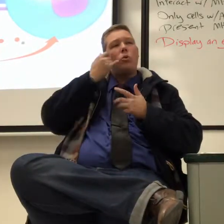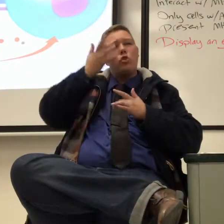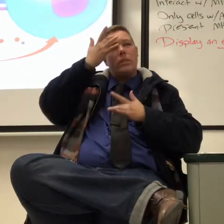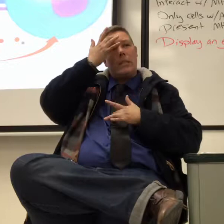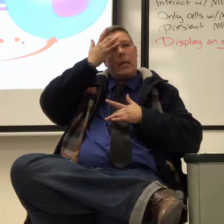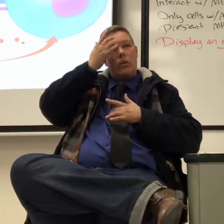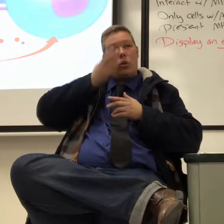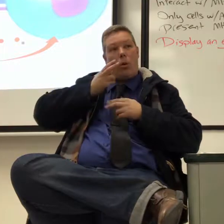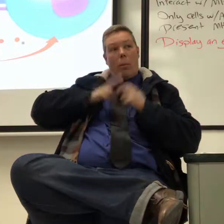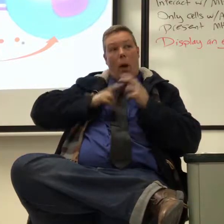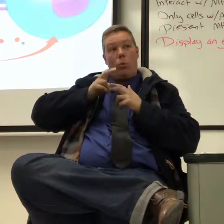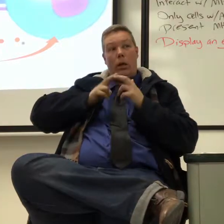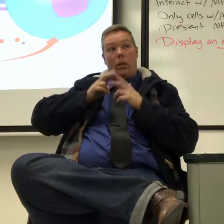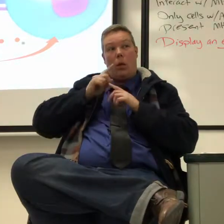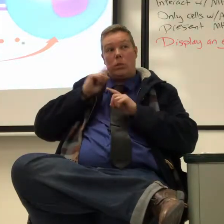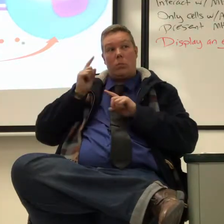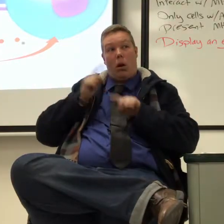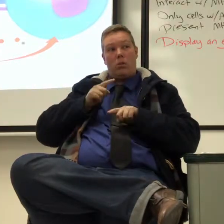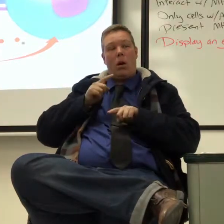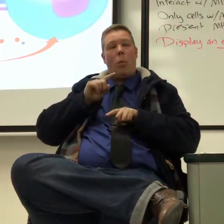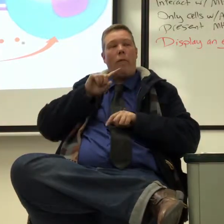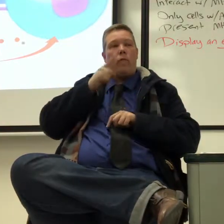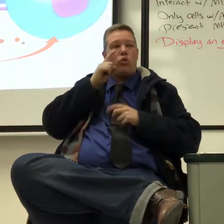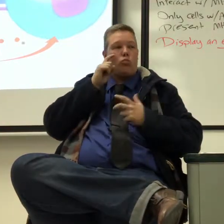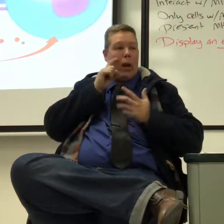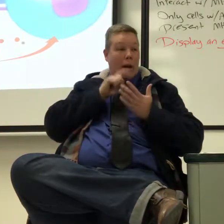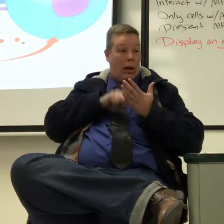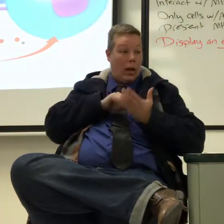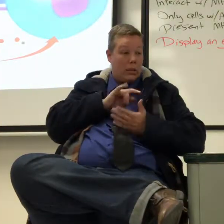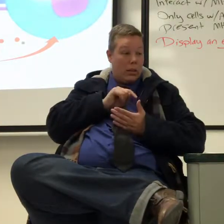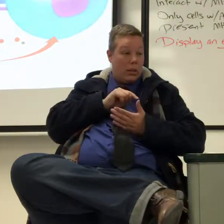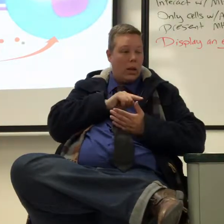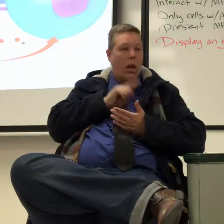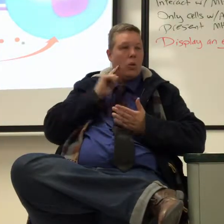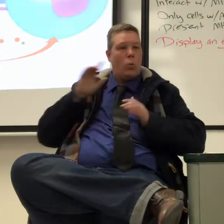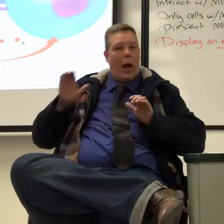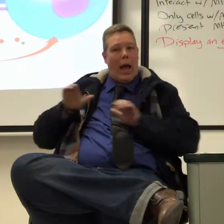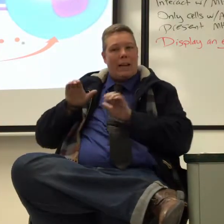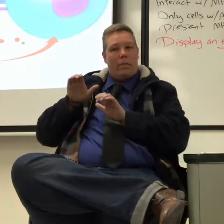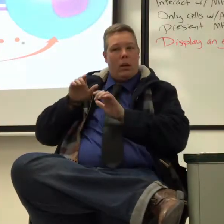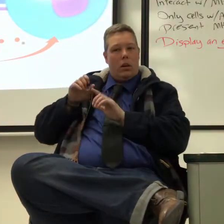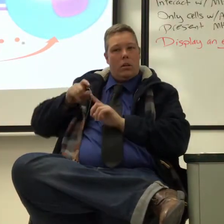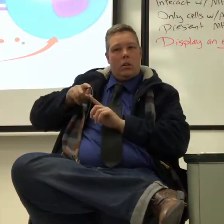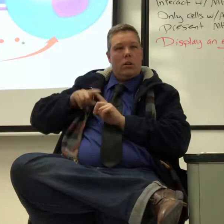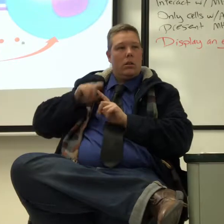mounting a response. We first recognize it, and we activate the CD4s.